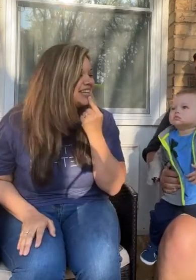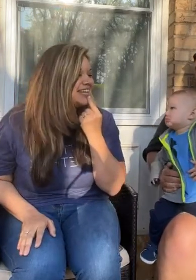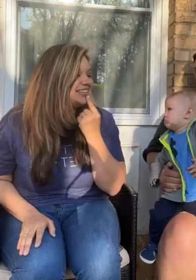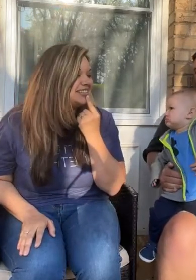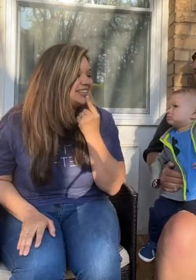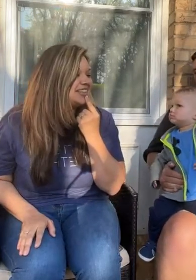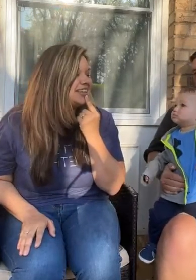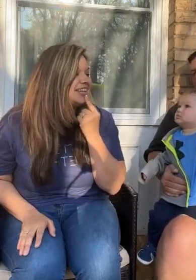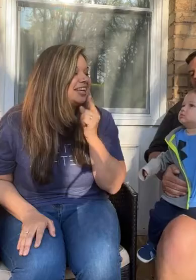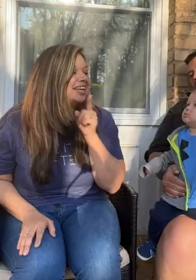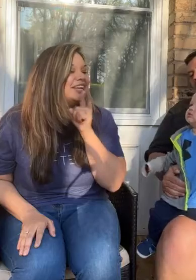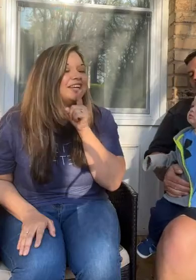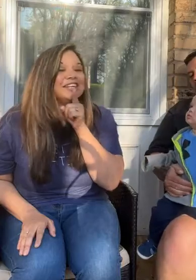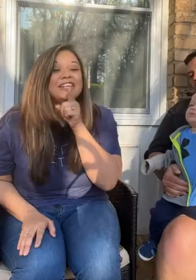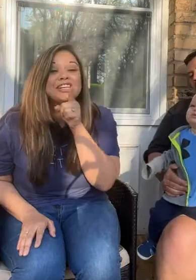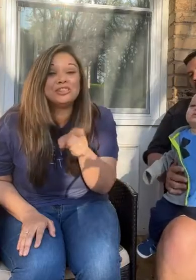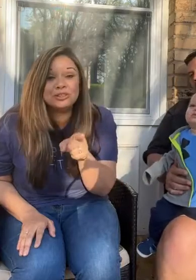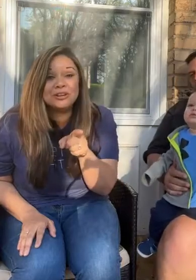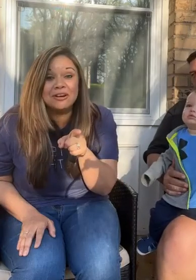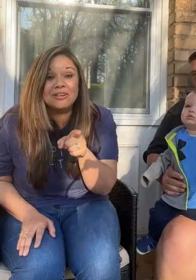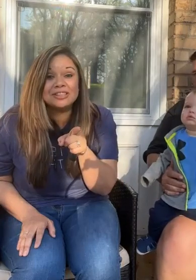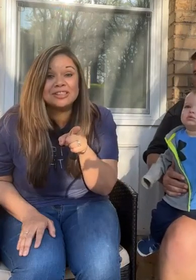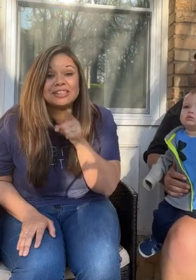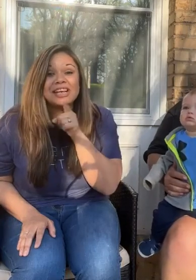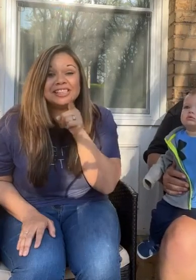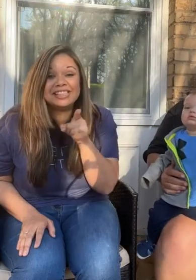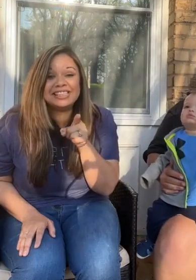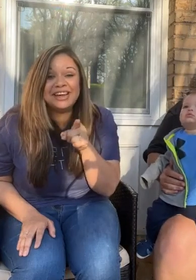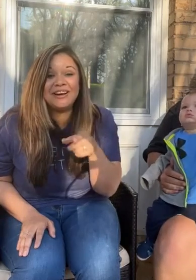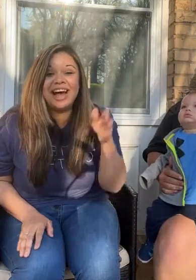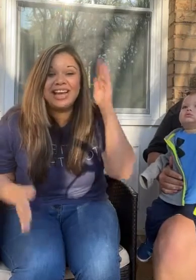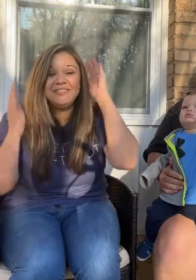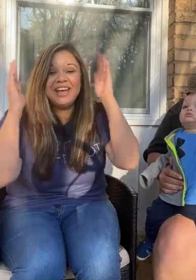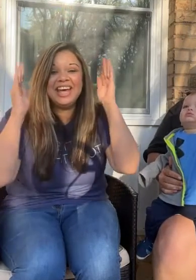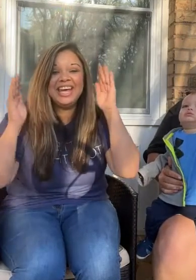us it's true. So it tells us so. Hi, Yvonne.